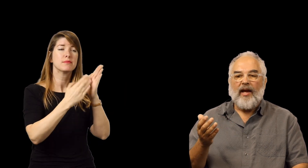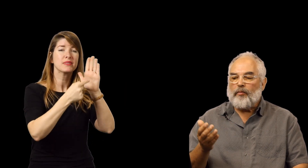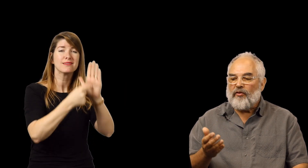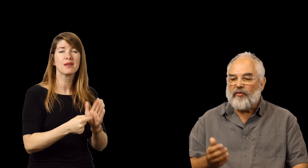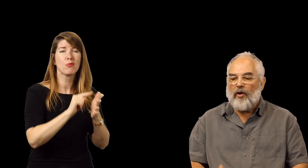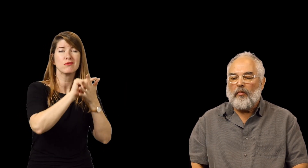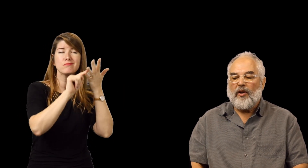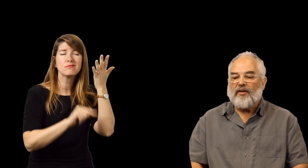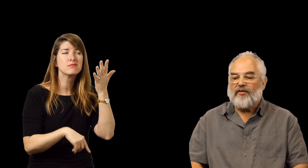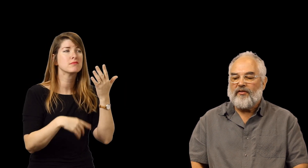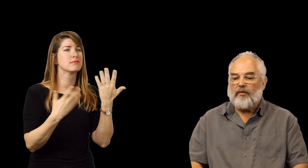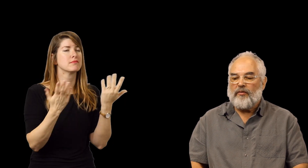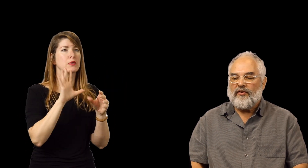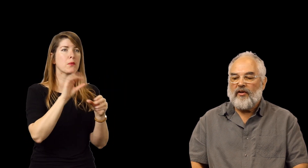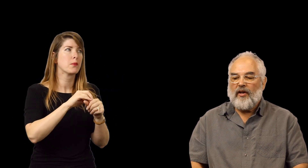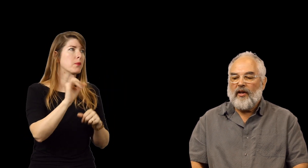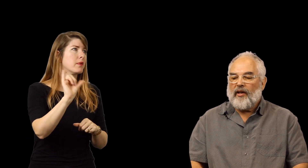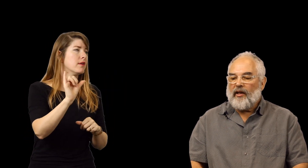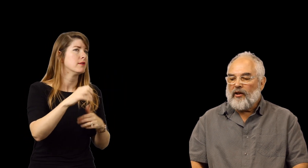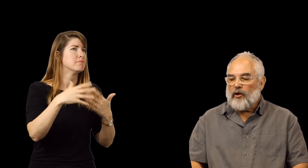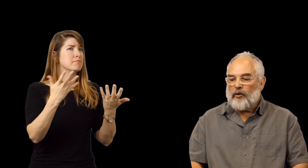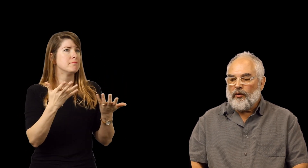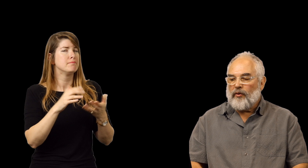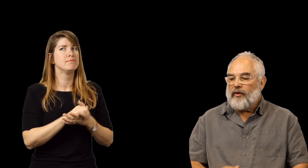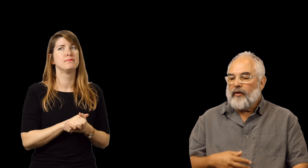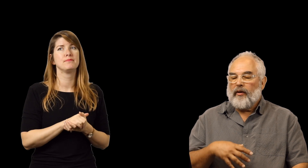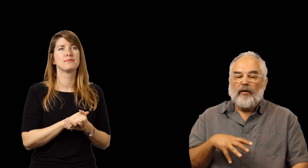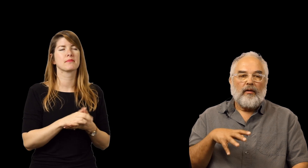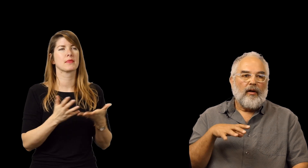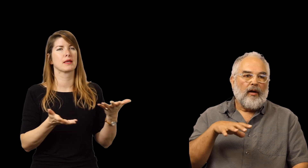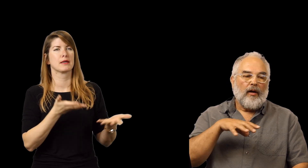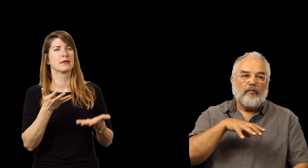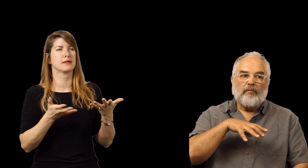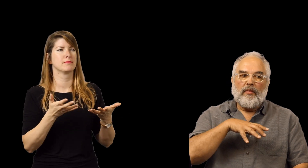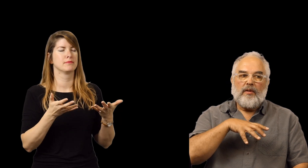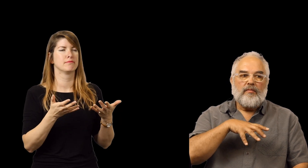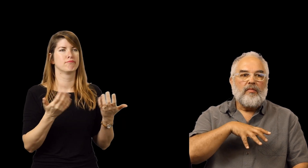of examples of complex systems include